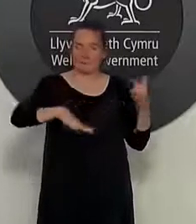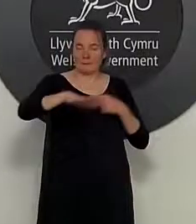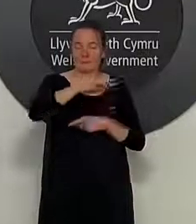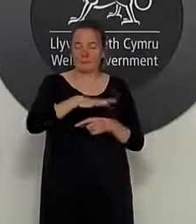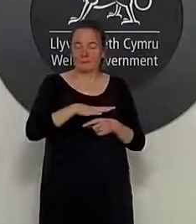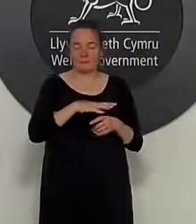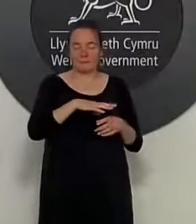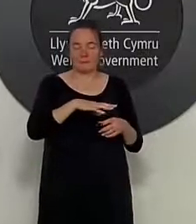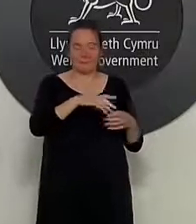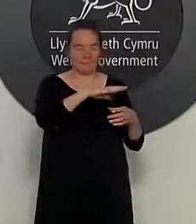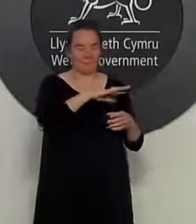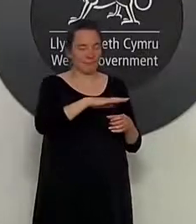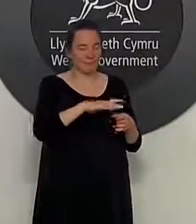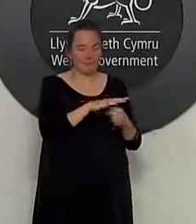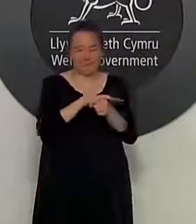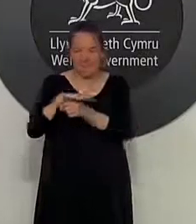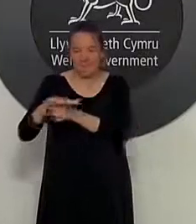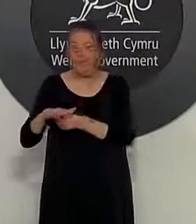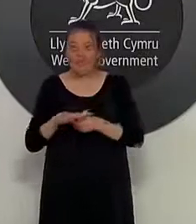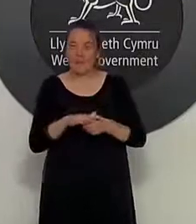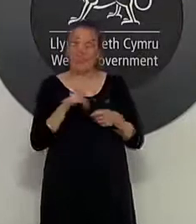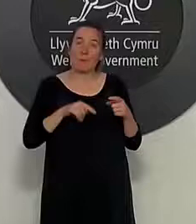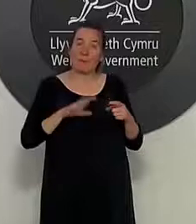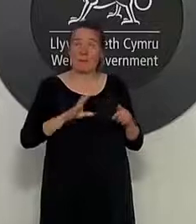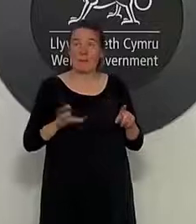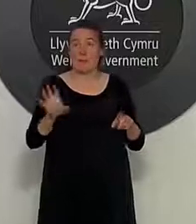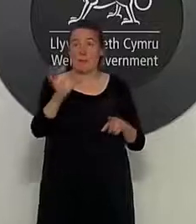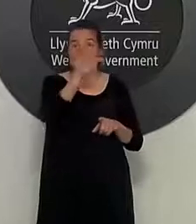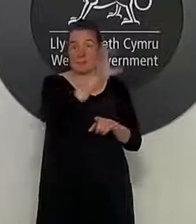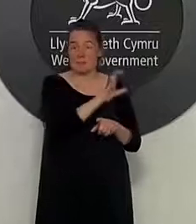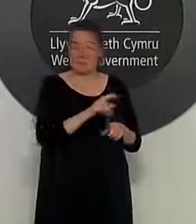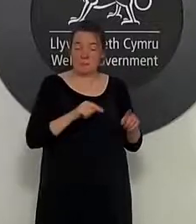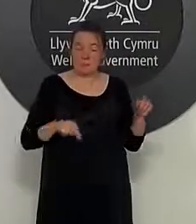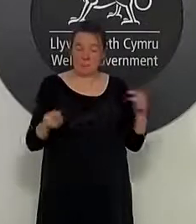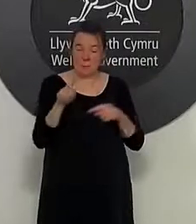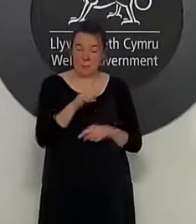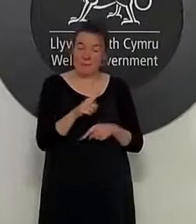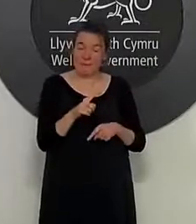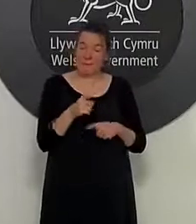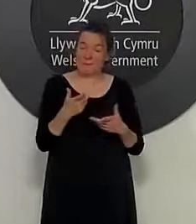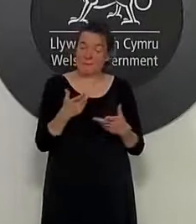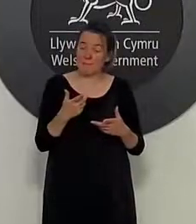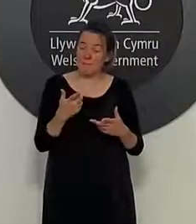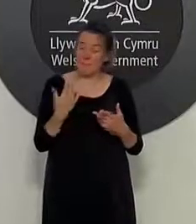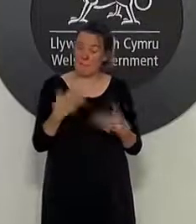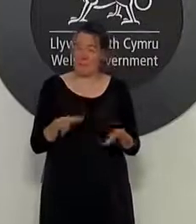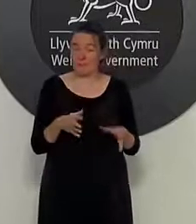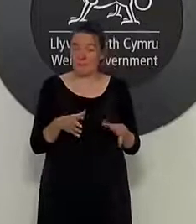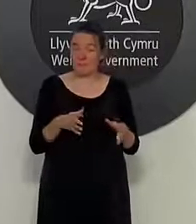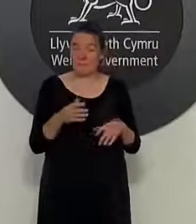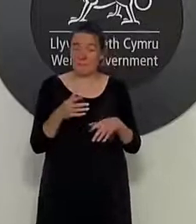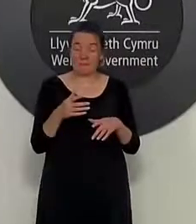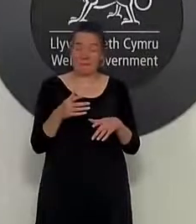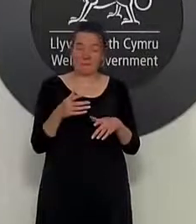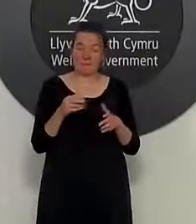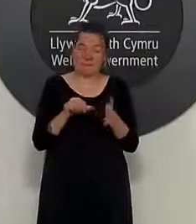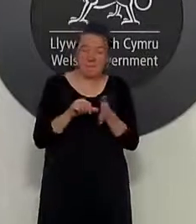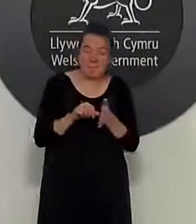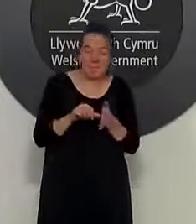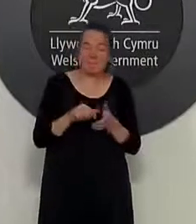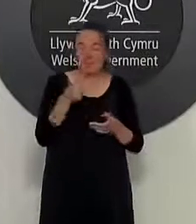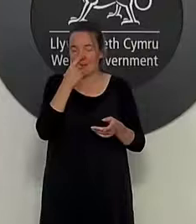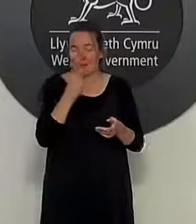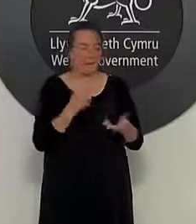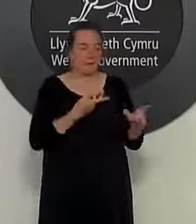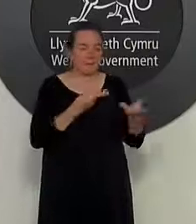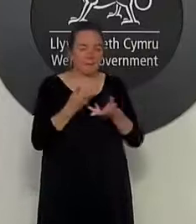dweud hefyd ar yr ardaloedd hynny sydd wedi wneud yn union beth ni'n bwriadu wneud. As the First Minister said, we're not just able